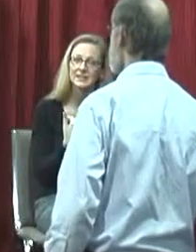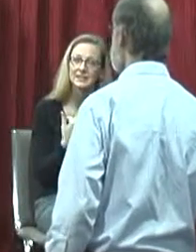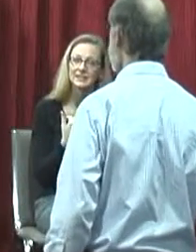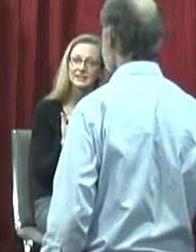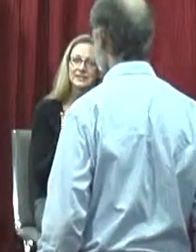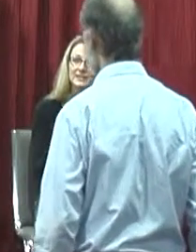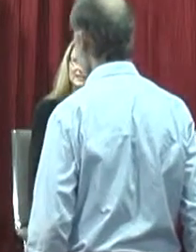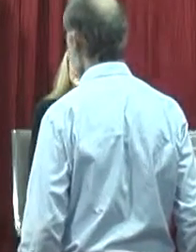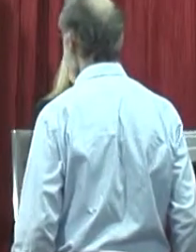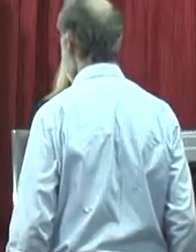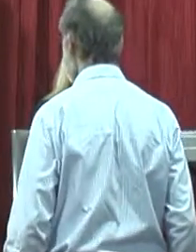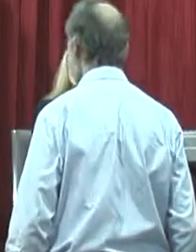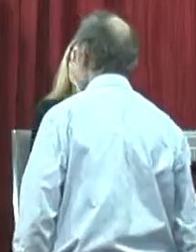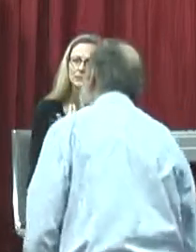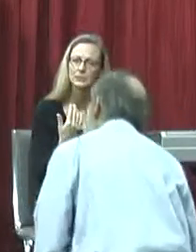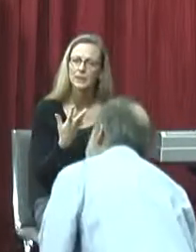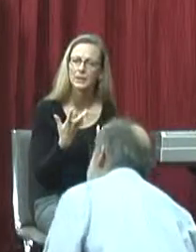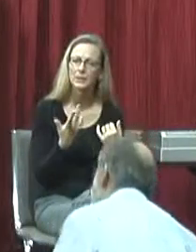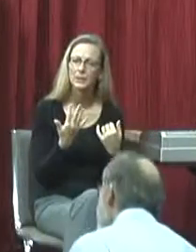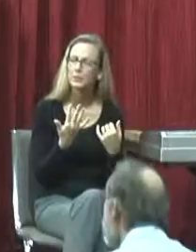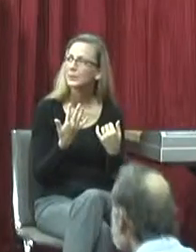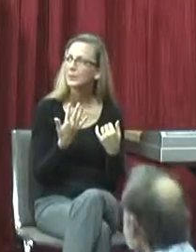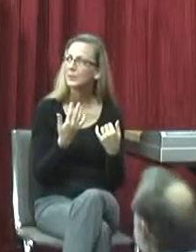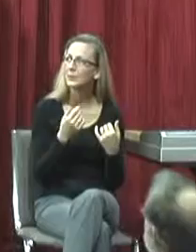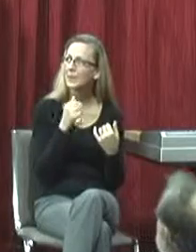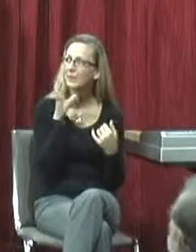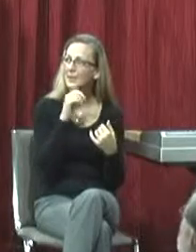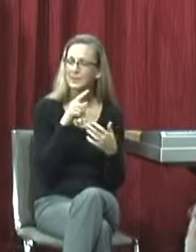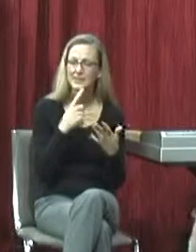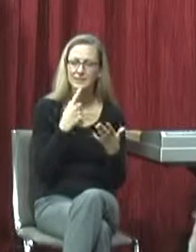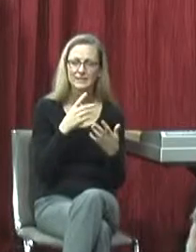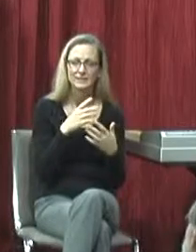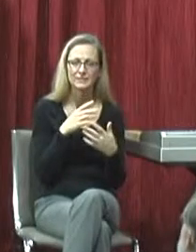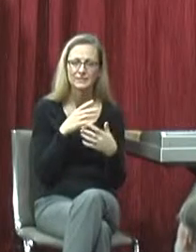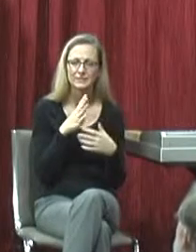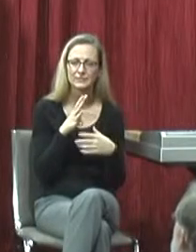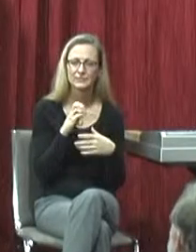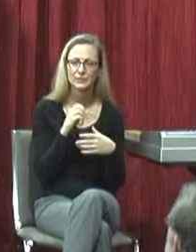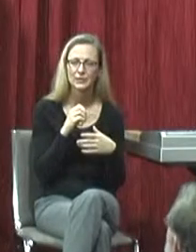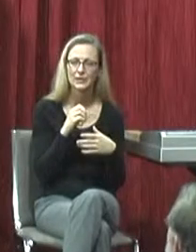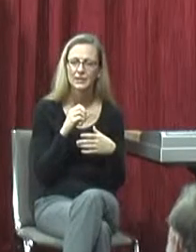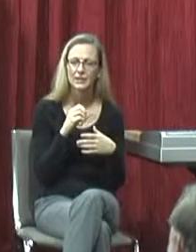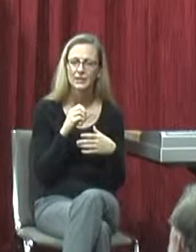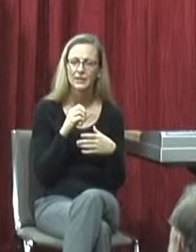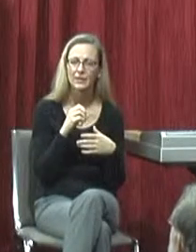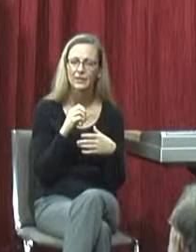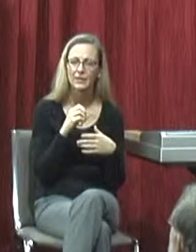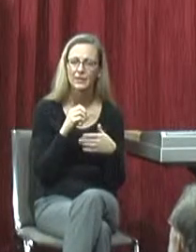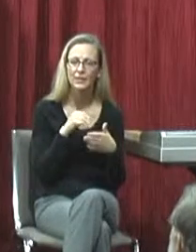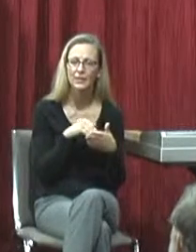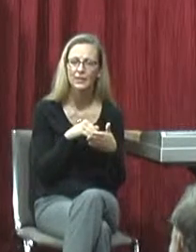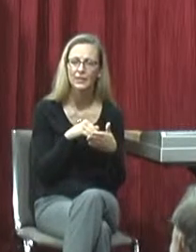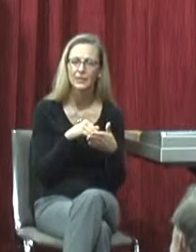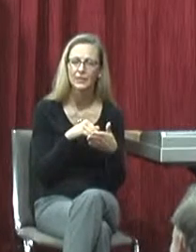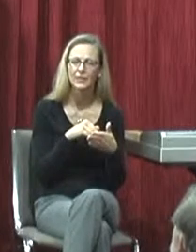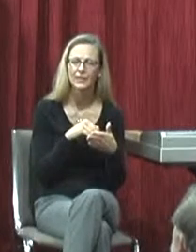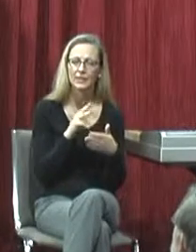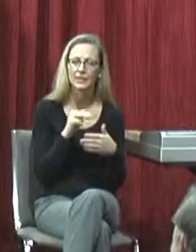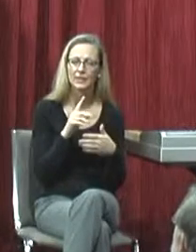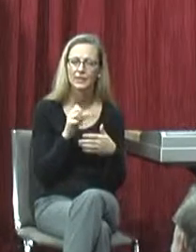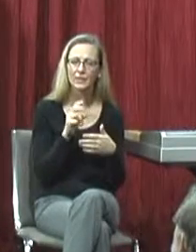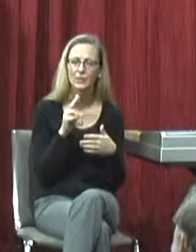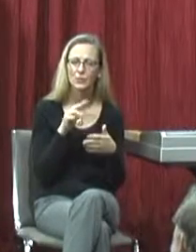Last 30 years, probably 40,000 miles. 40,000 miles. And the last 10 years since you had the operation, it's a good